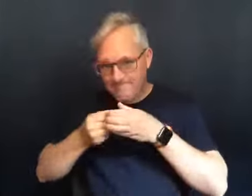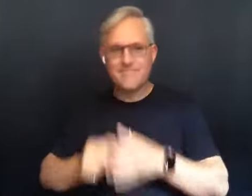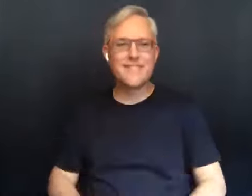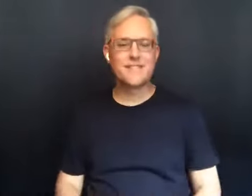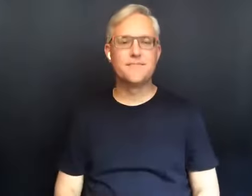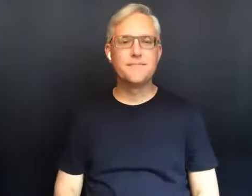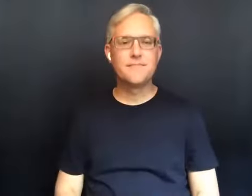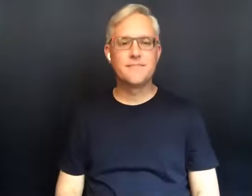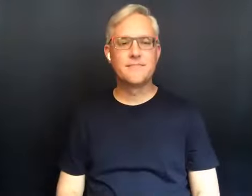lot.